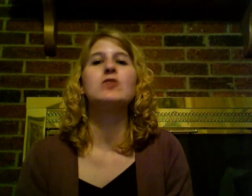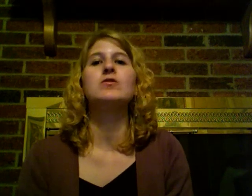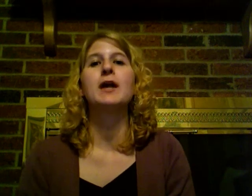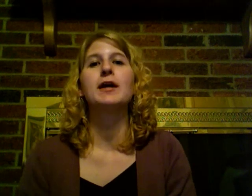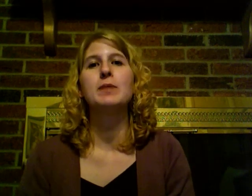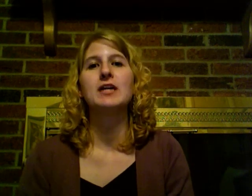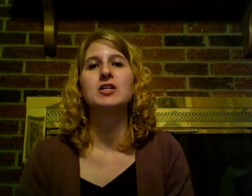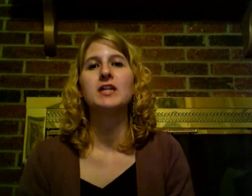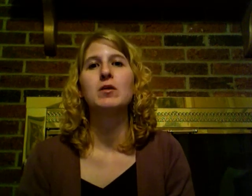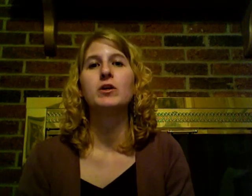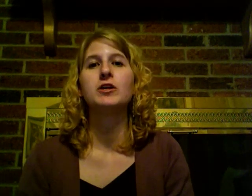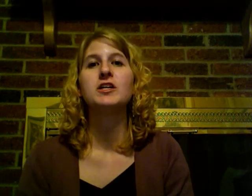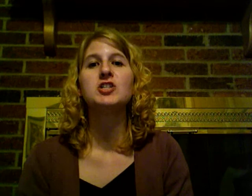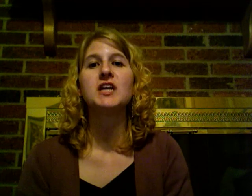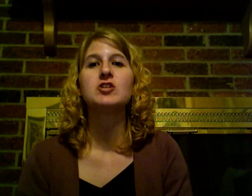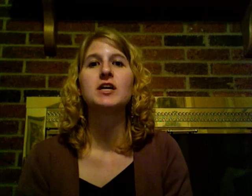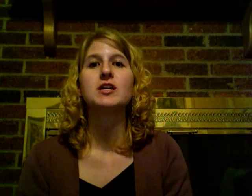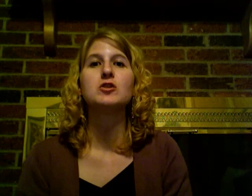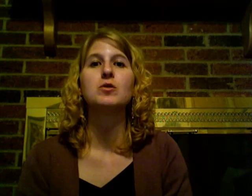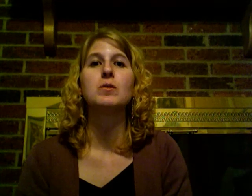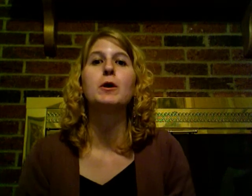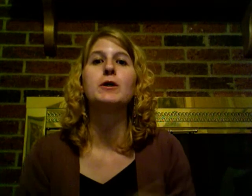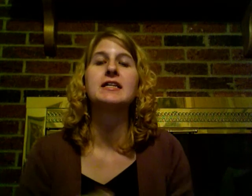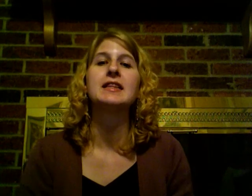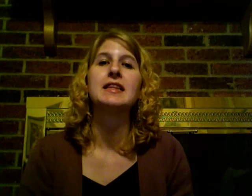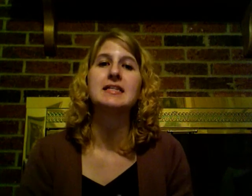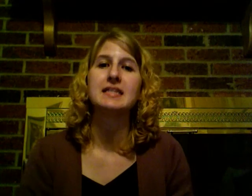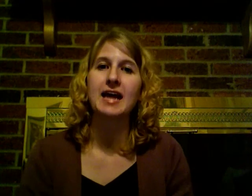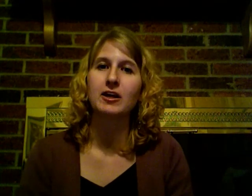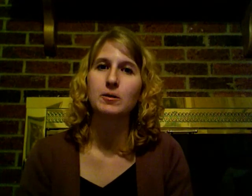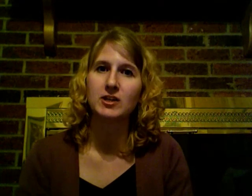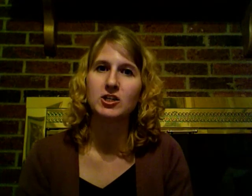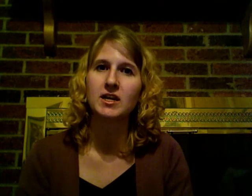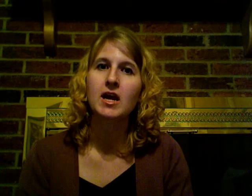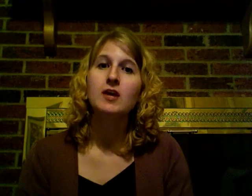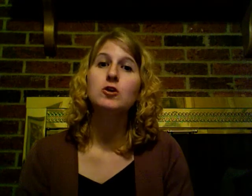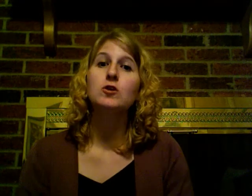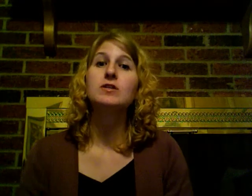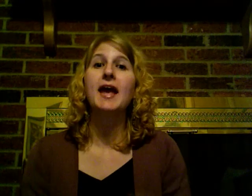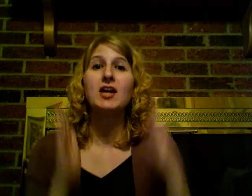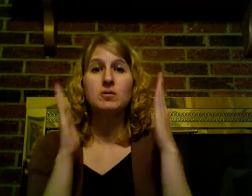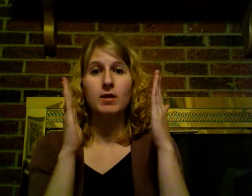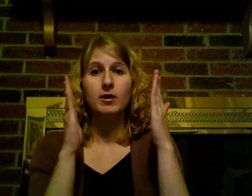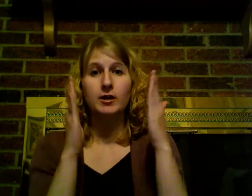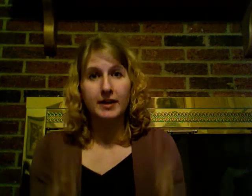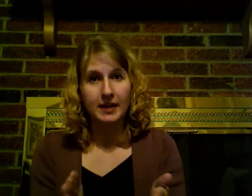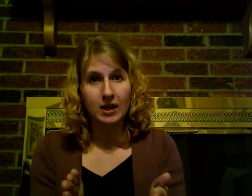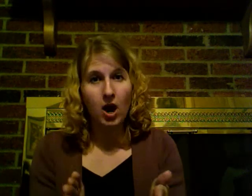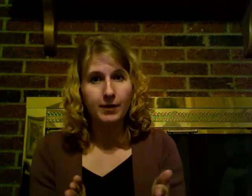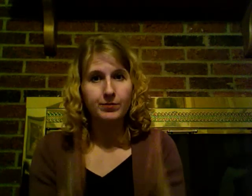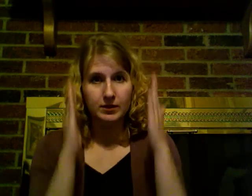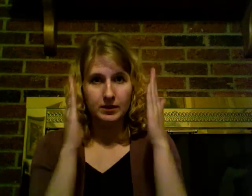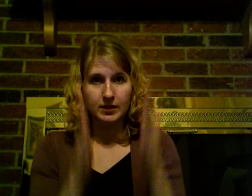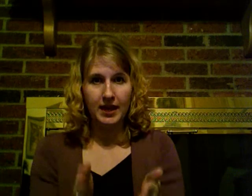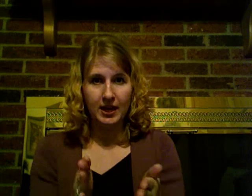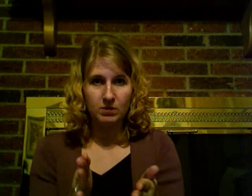an occupation, when you're going to change it to the person that does the occupation, you use the agent marker ER. This is the agent